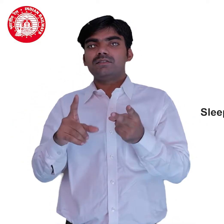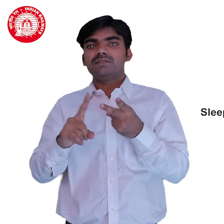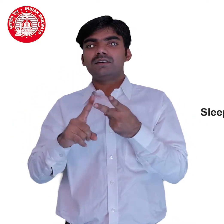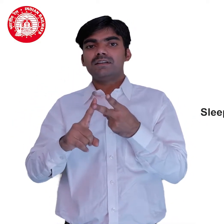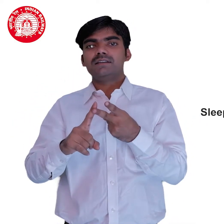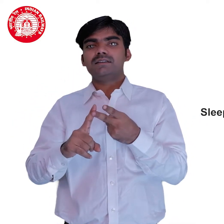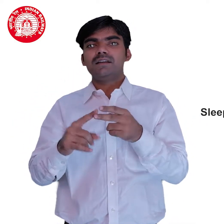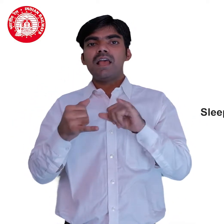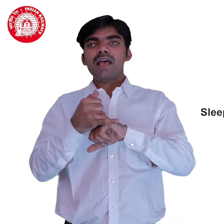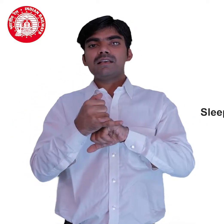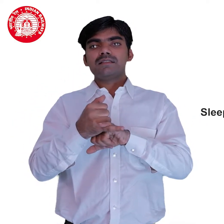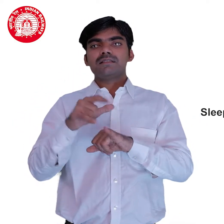first floor of the building.